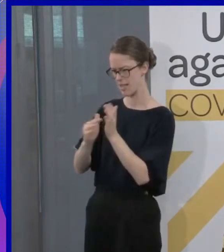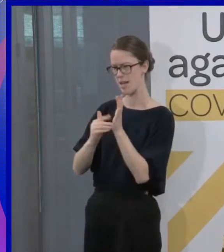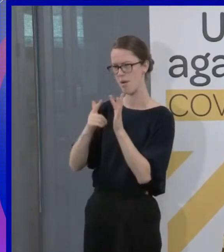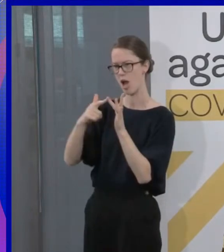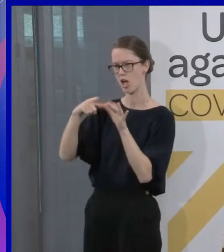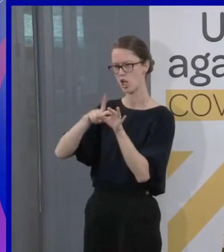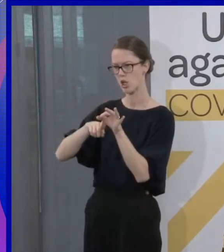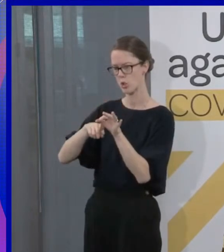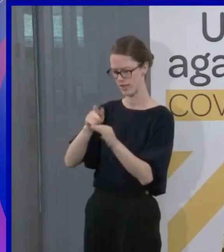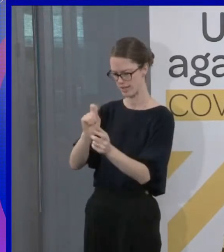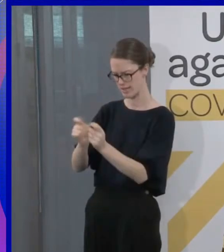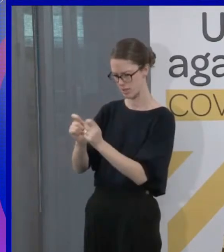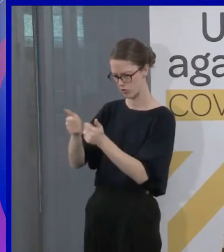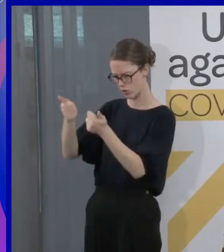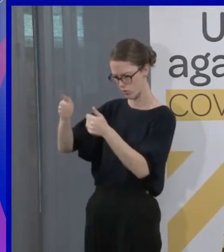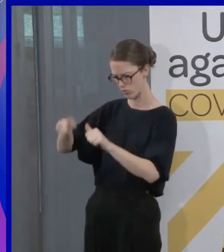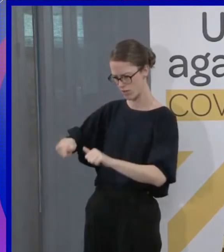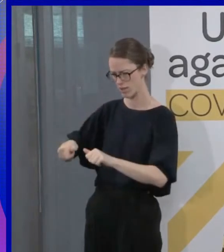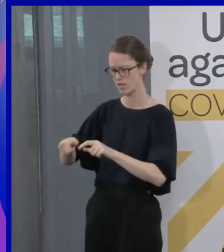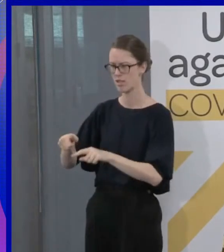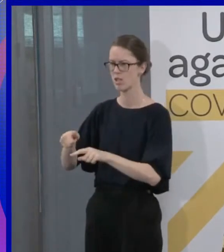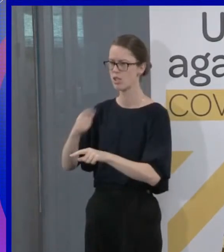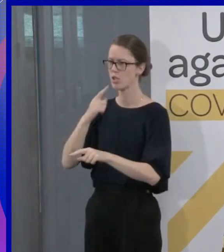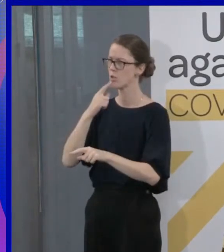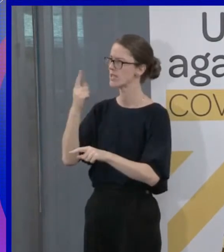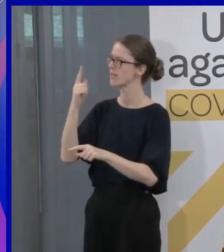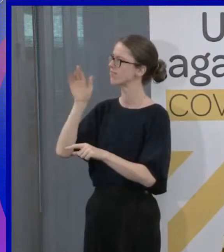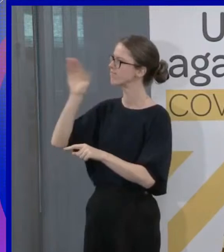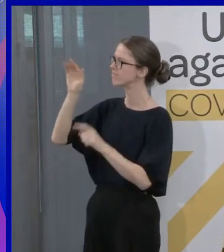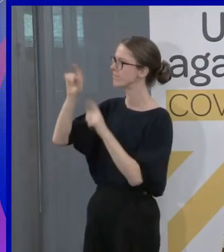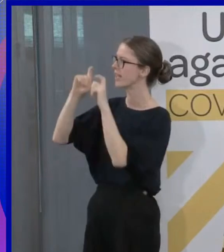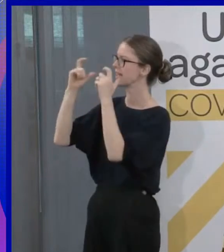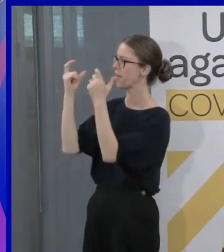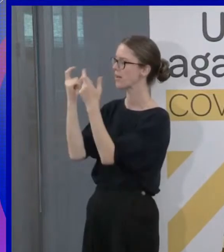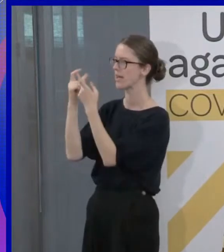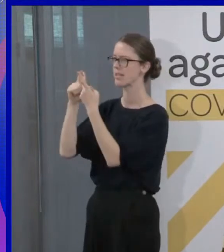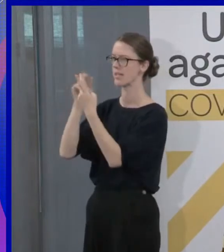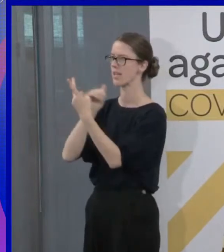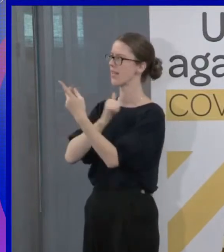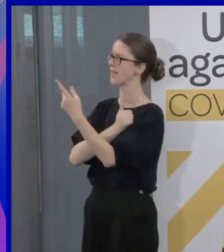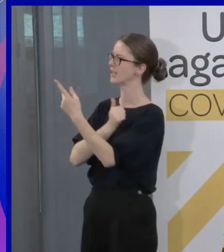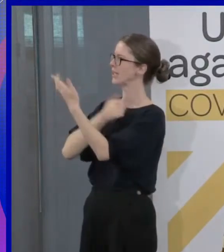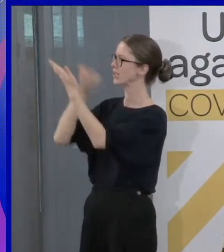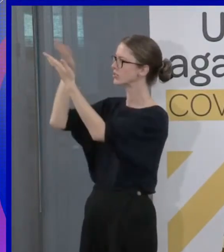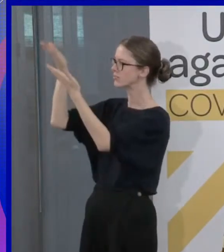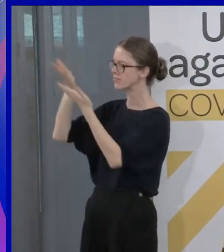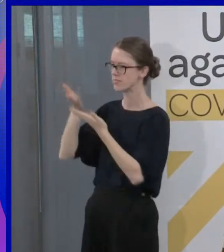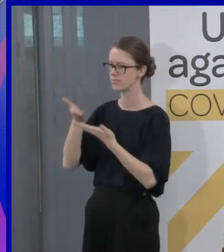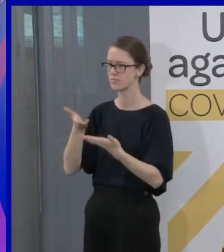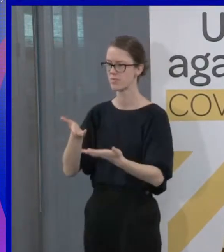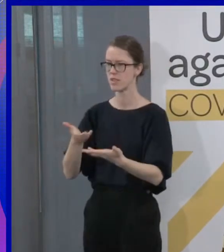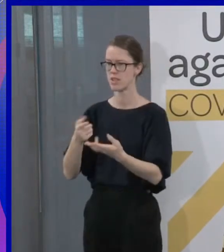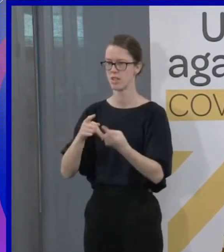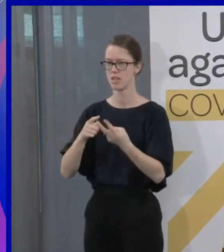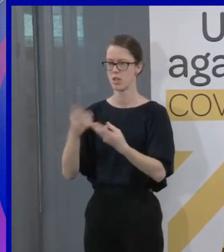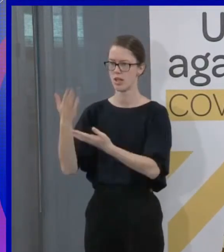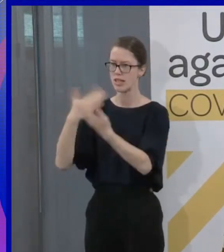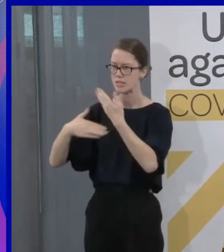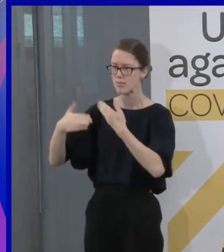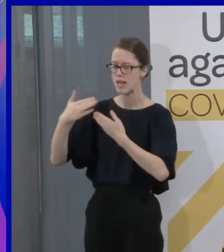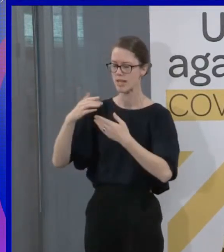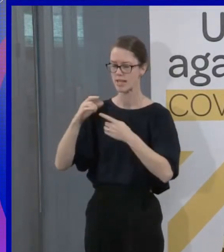that Cabinet was being briefed appropriately, expectation was filtering all the way down. You were explaining to the DHBs what you